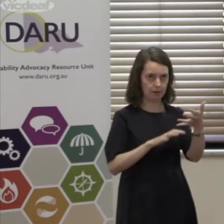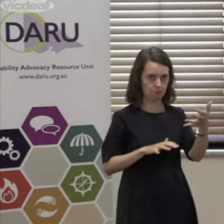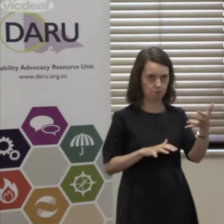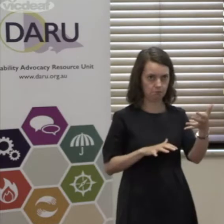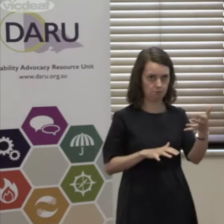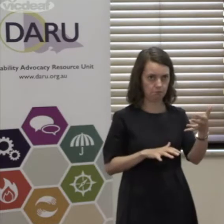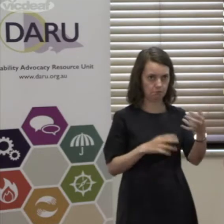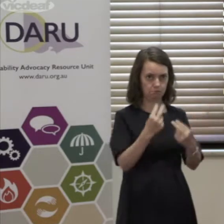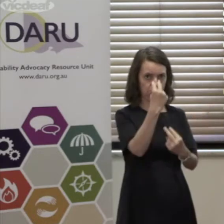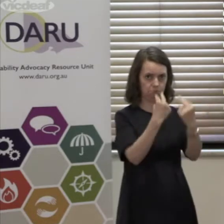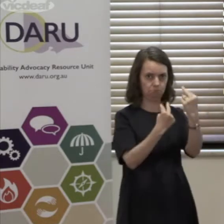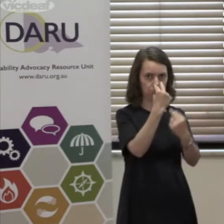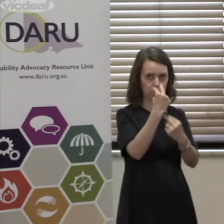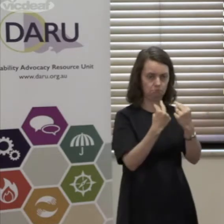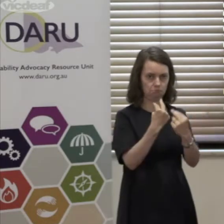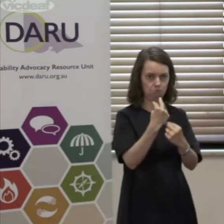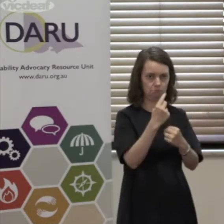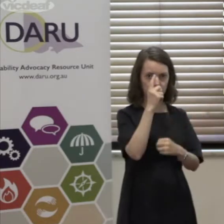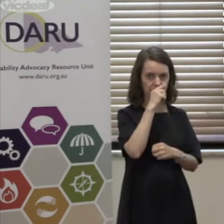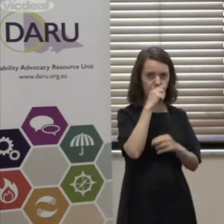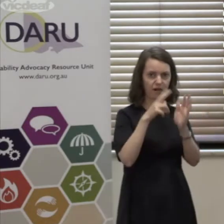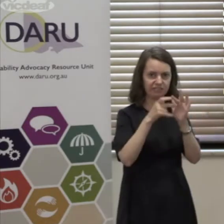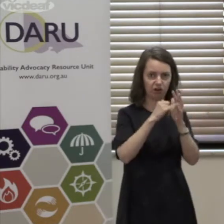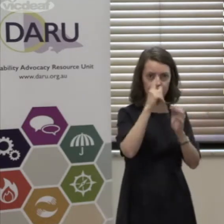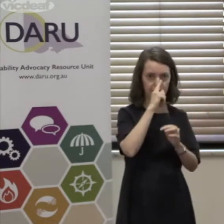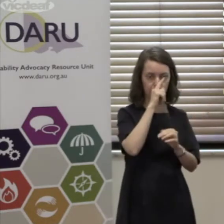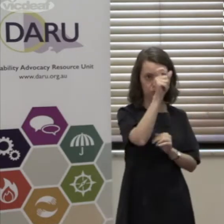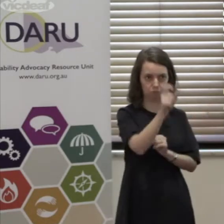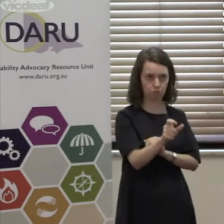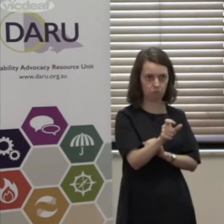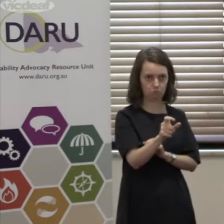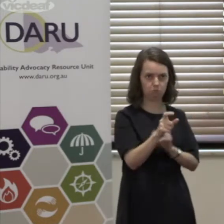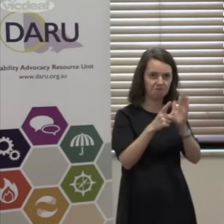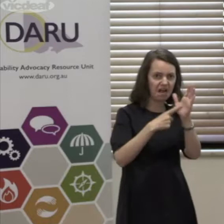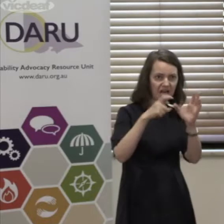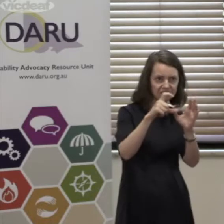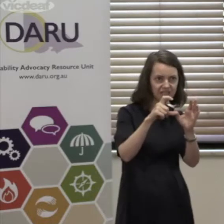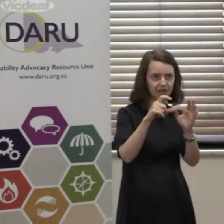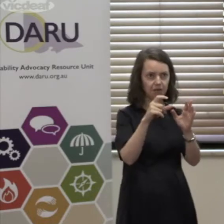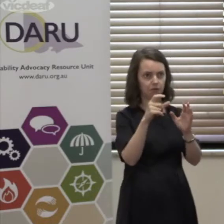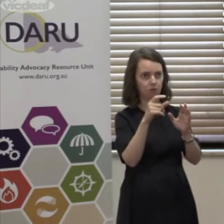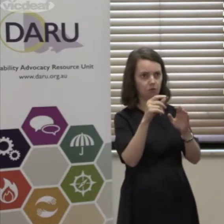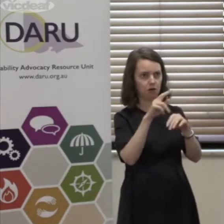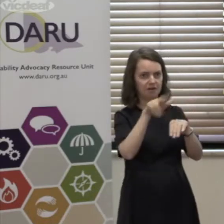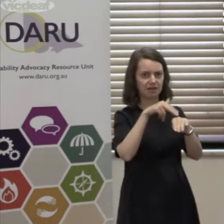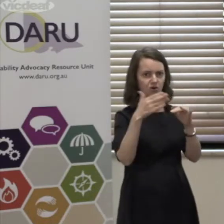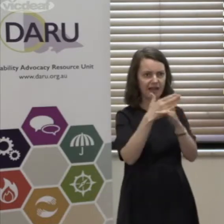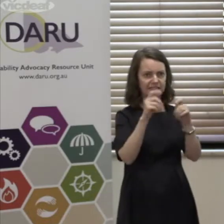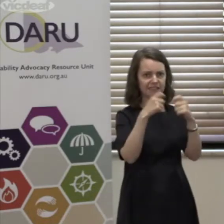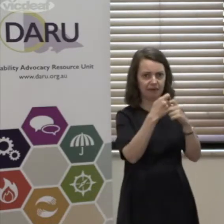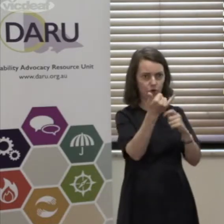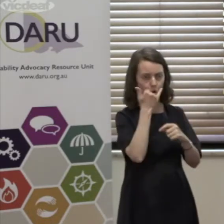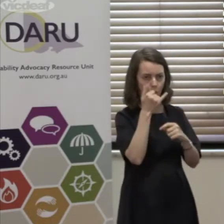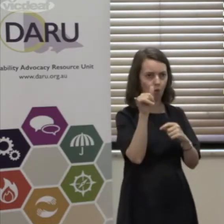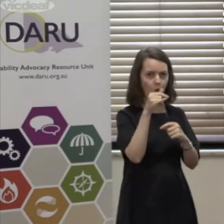the NDIS, the various people from the NDIS, whether it's a local area coordinator or whether it's a national access team that might call